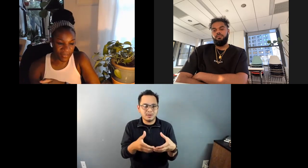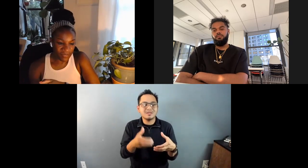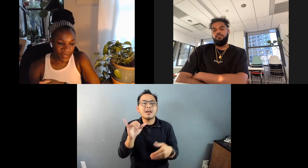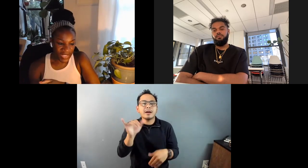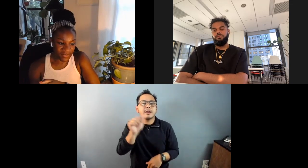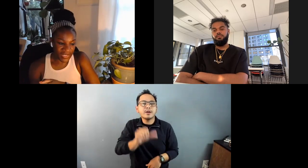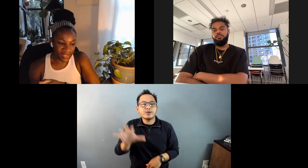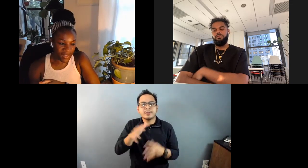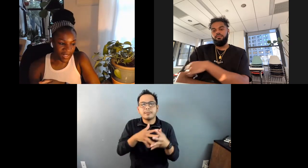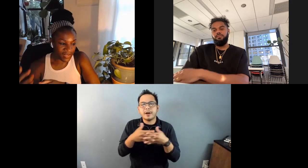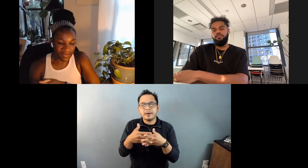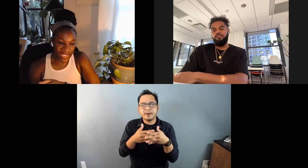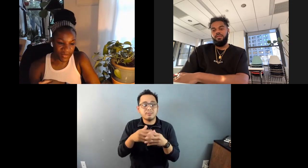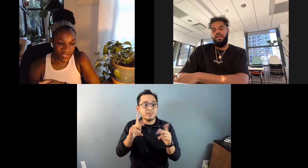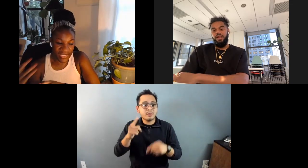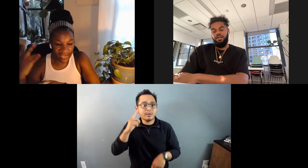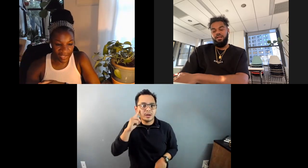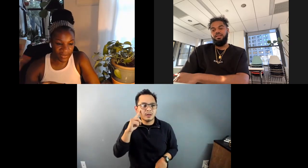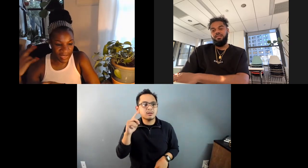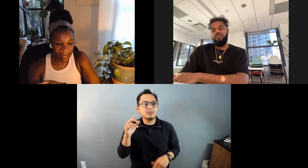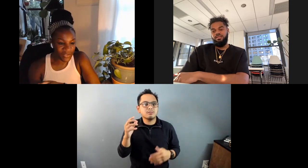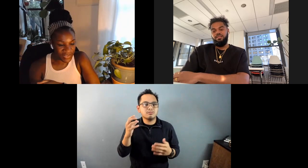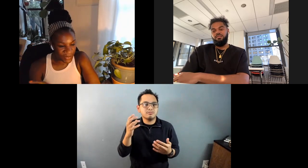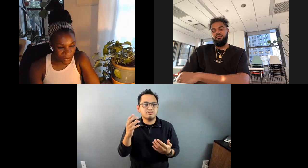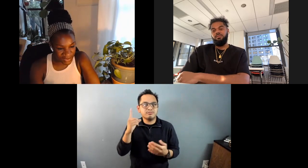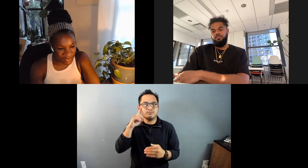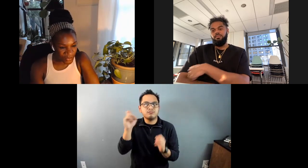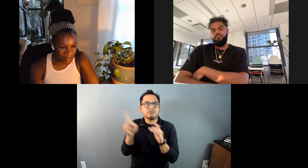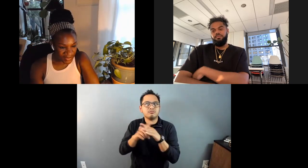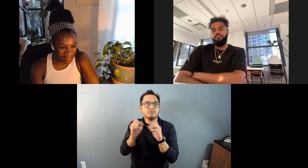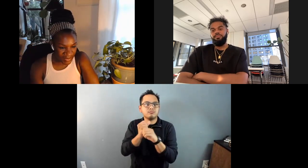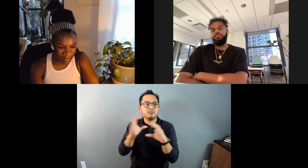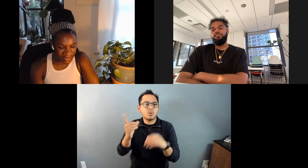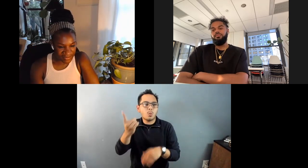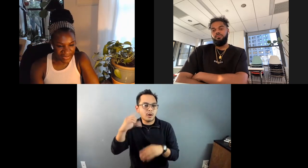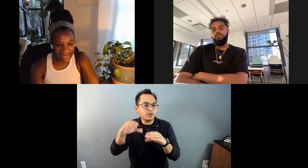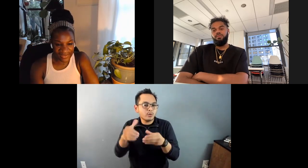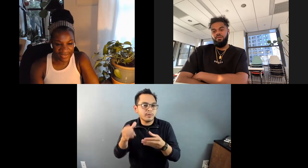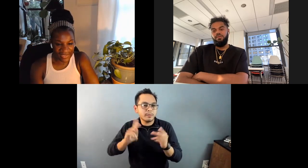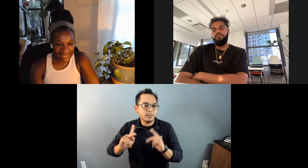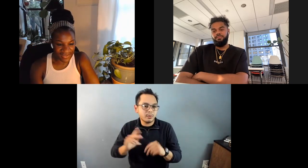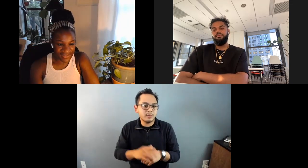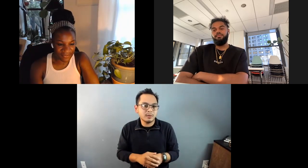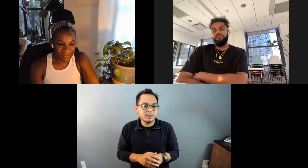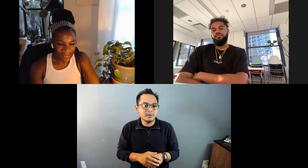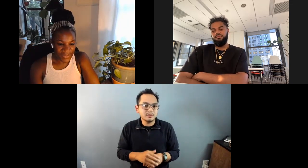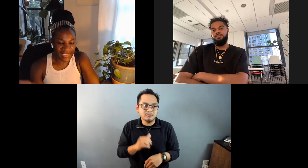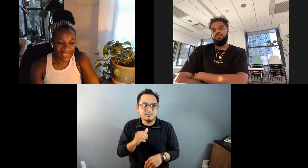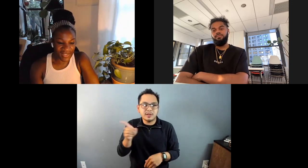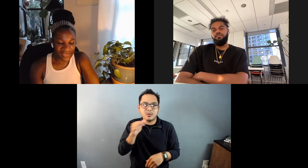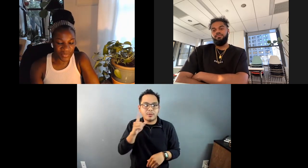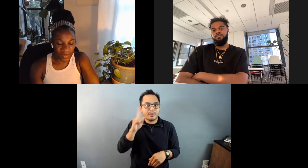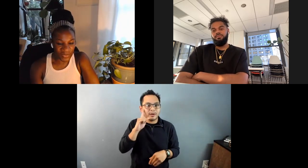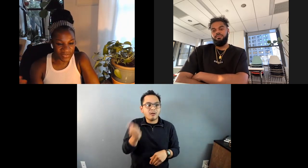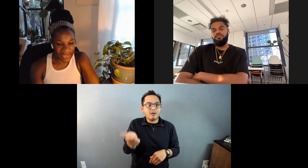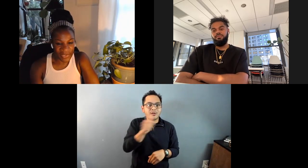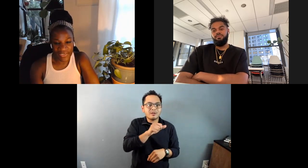just like I just really go back to like that line that you have like about the foreign and the hood. Like it's all kind of like speaking to that like existence, I guess,